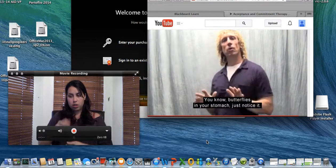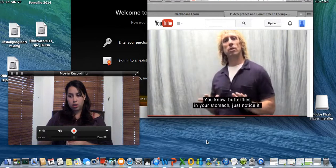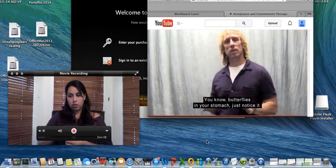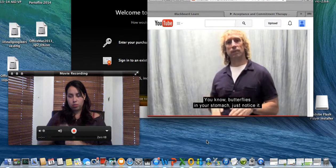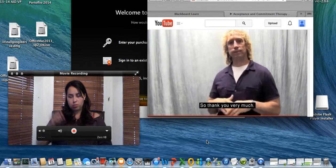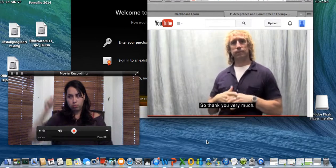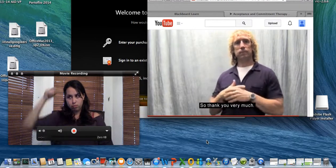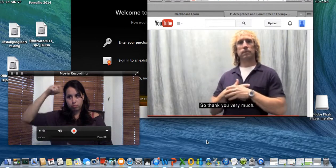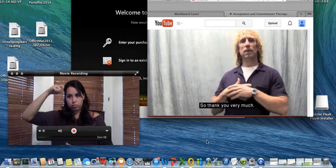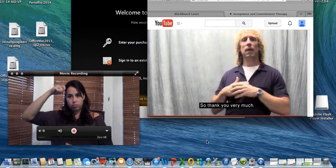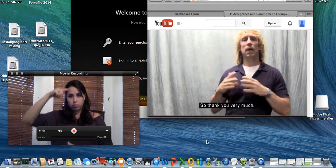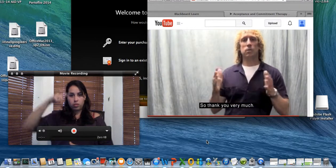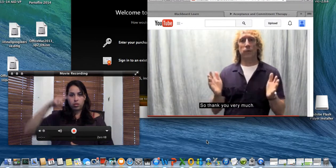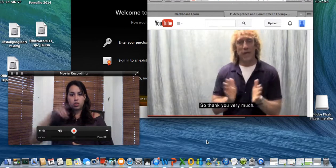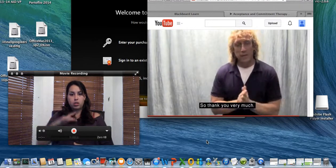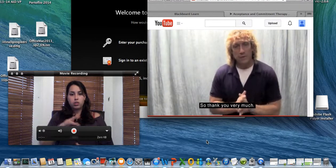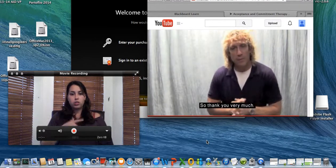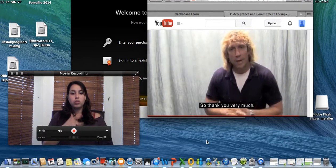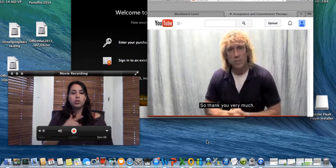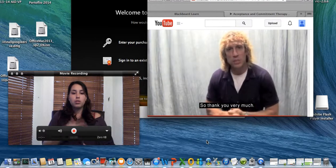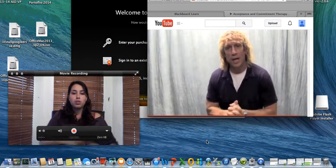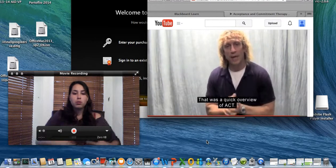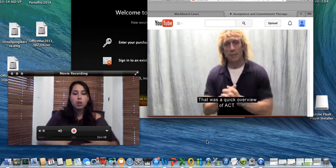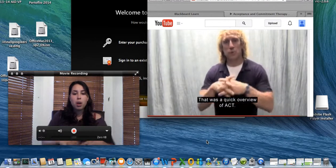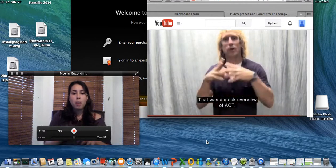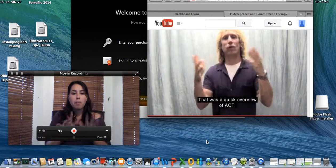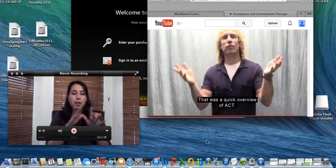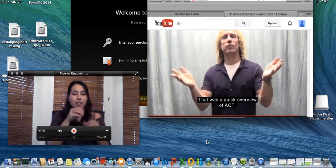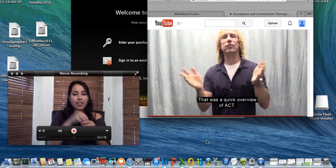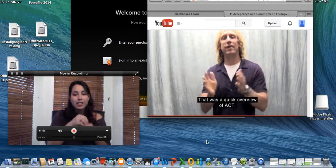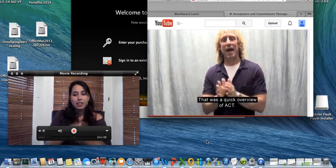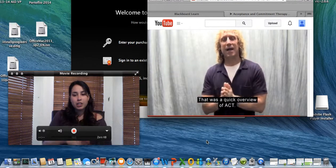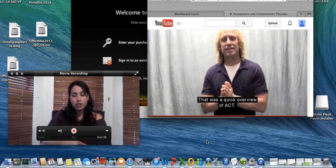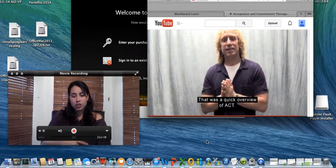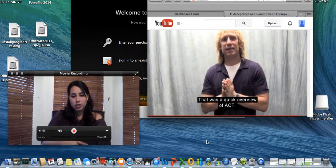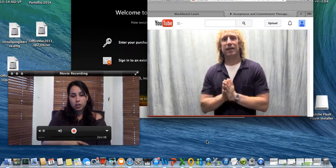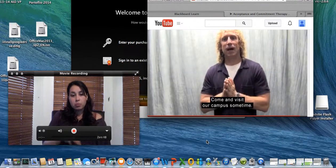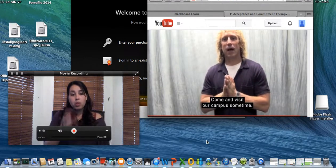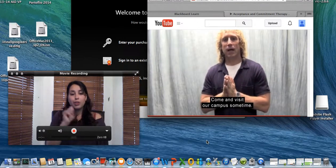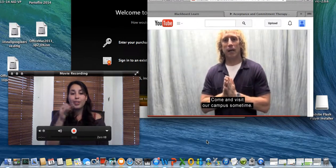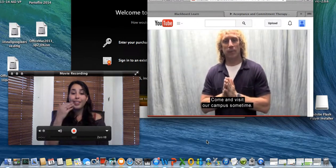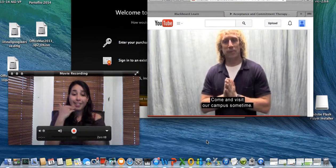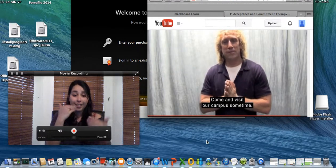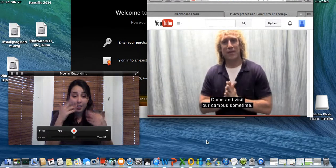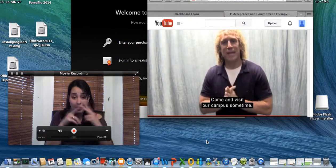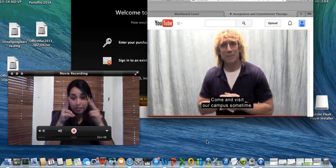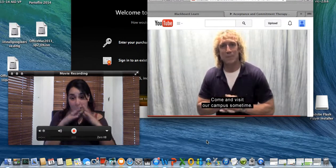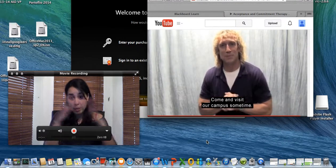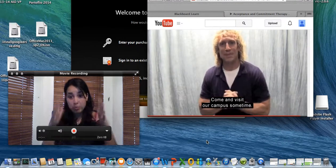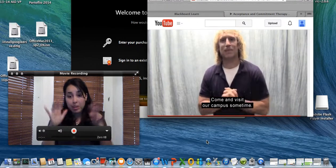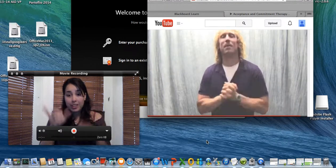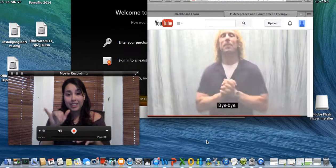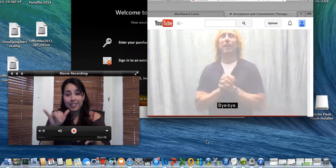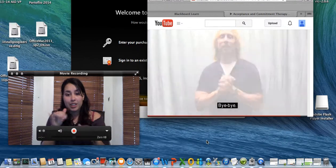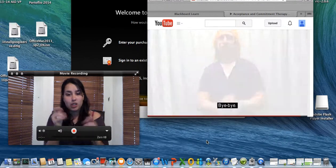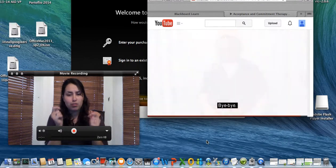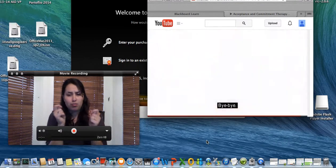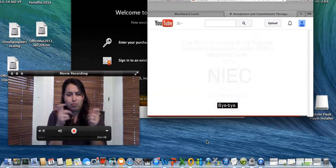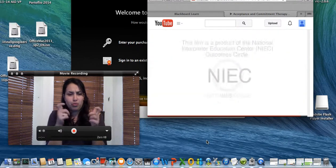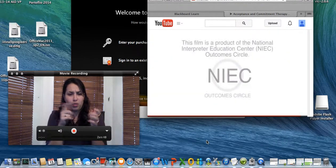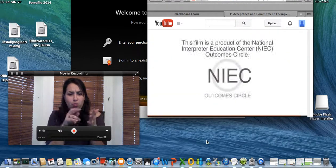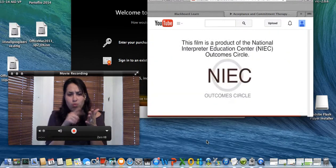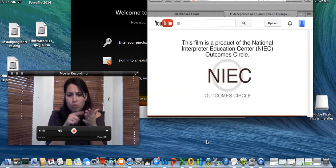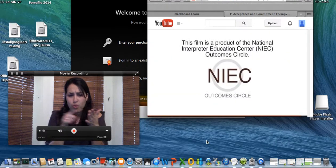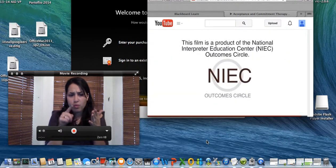just notice it. So thank you very much. That was a quick overview of ACT. Come and visit our campus sometime. Bye-bye.